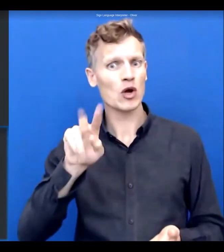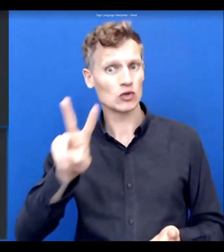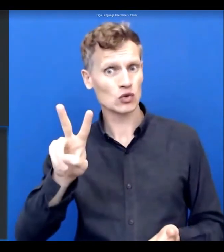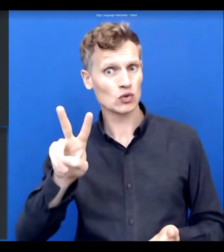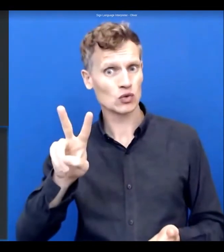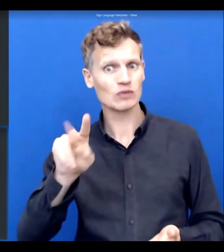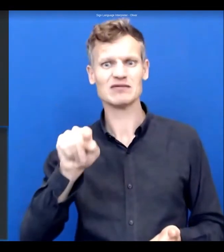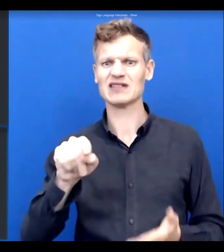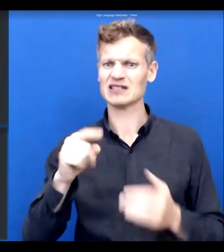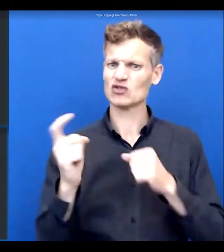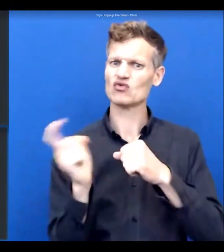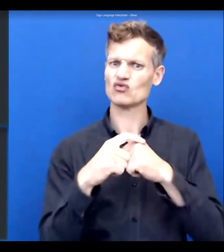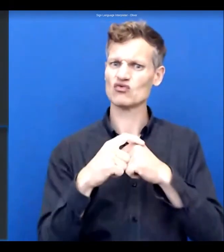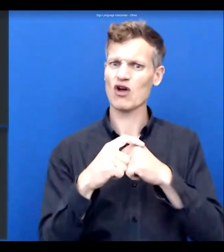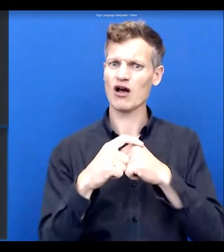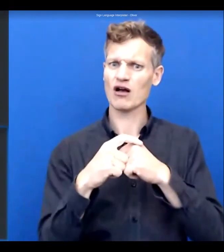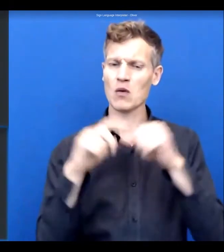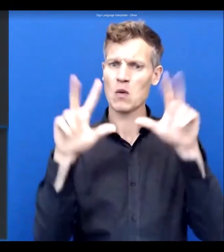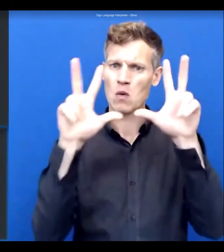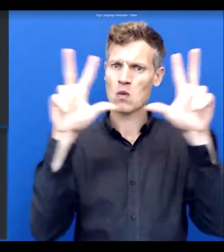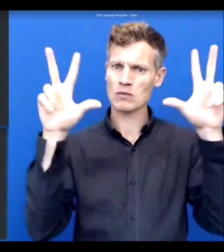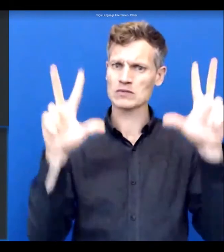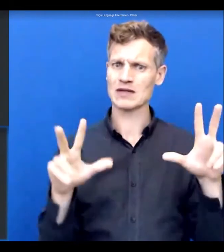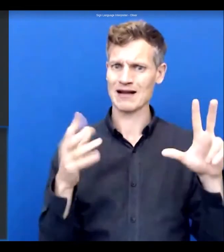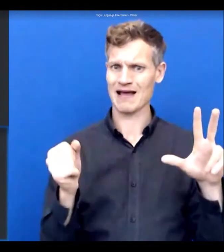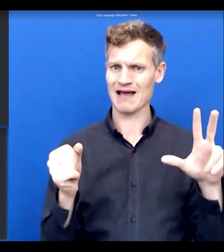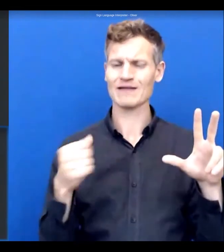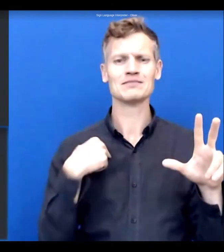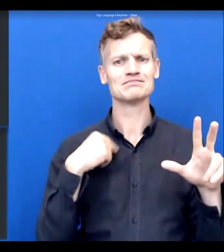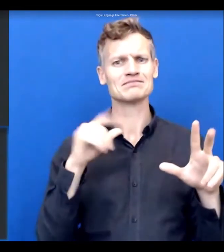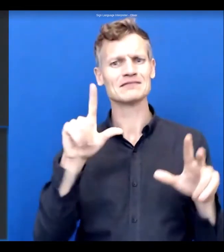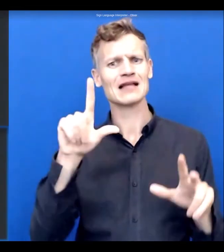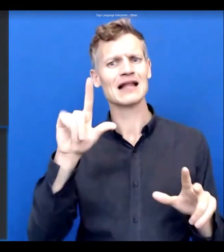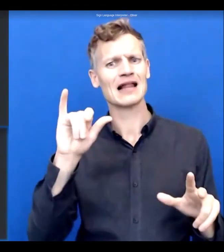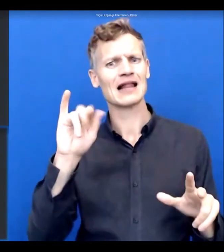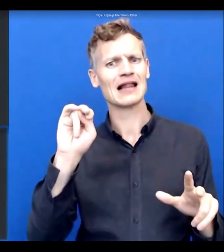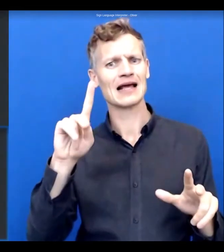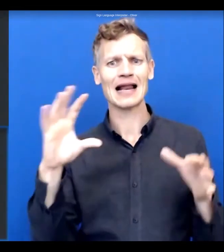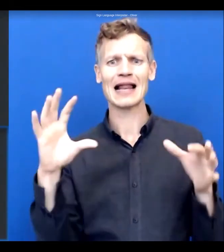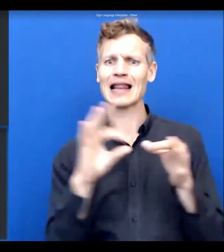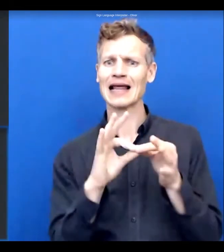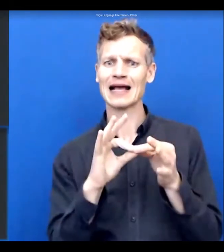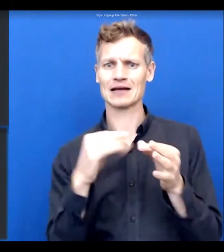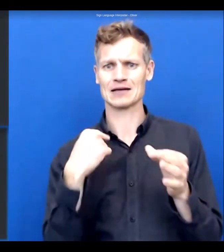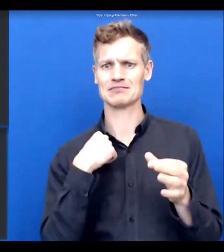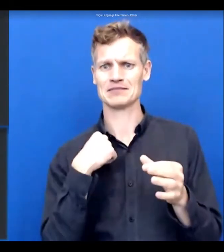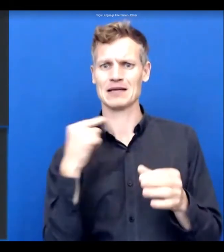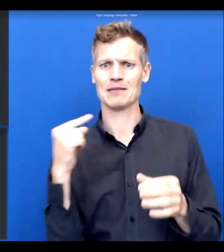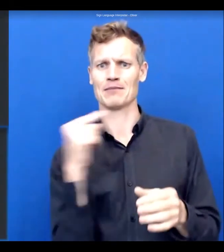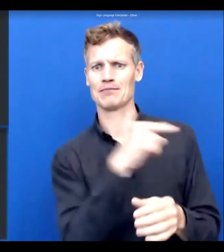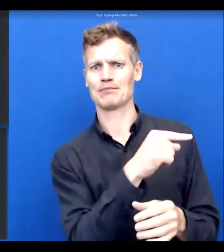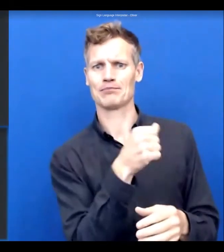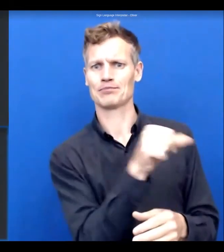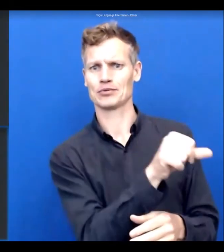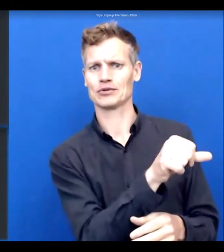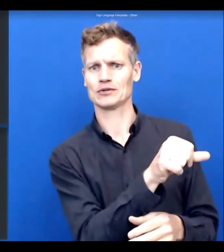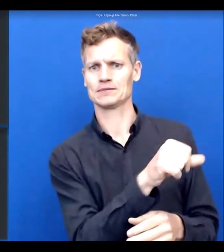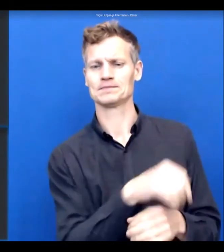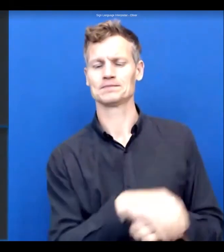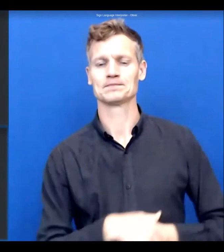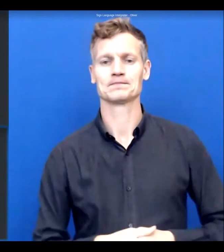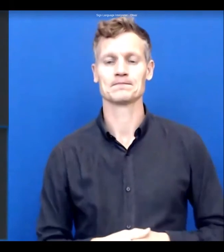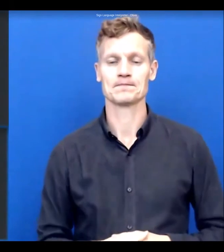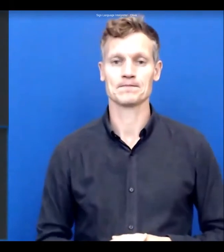website. I've pasted the link in the chat so you can reach the correct web page directly.